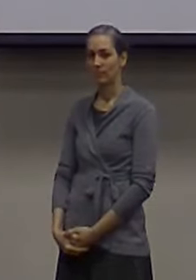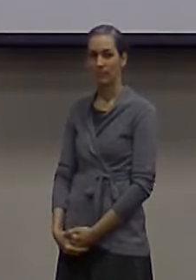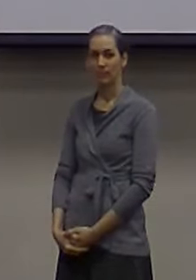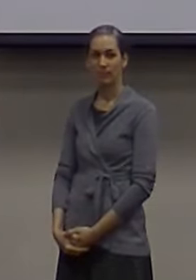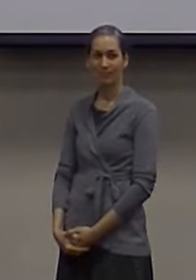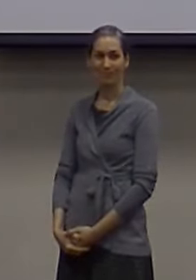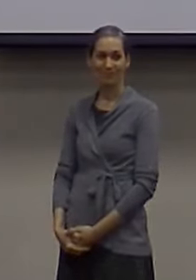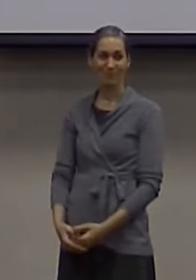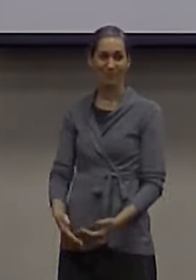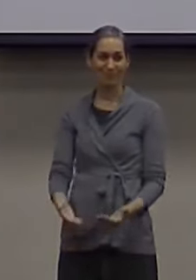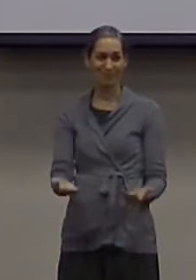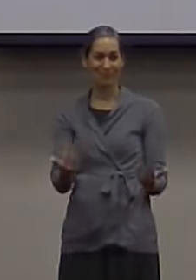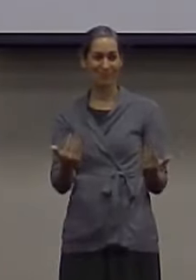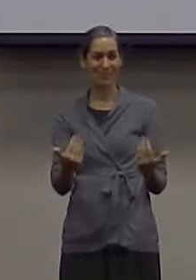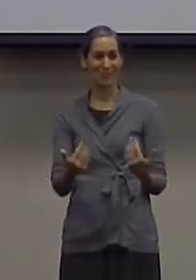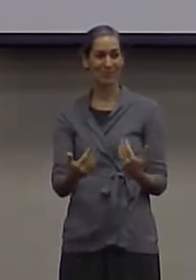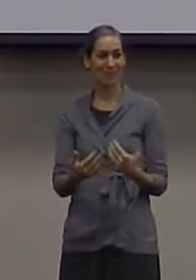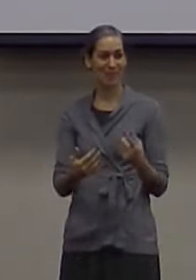This is the part you participate, all right?